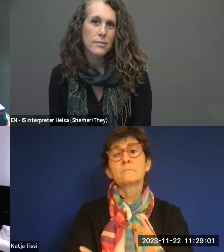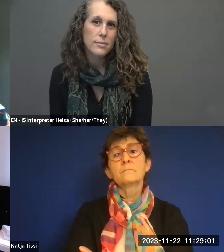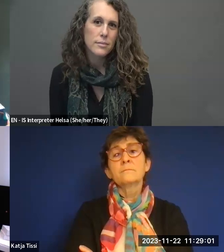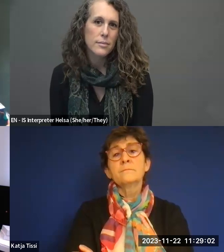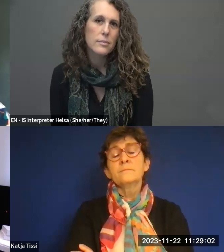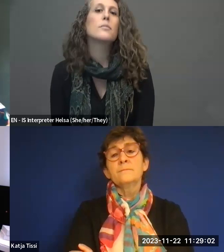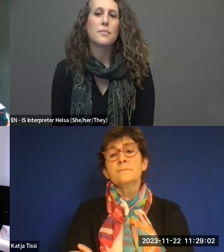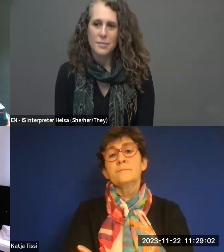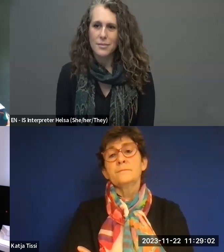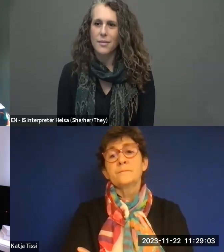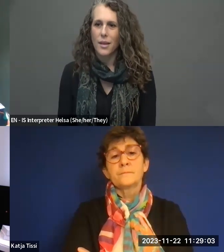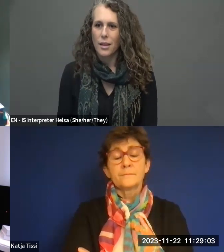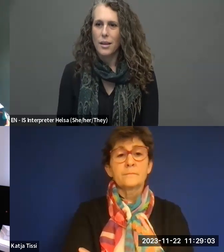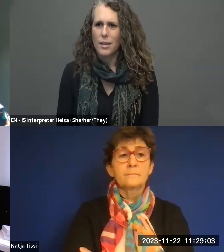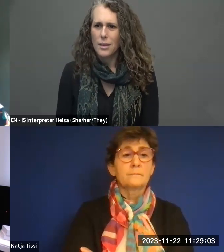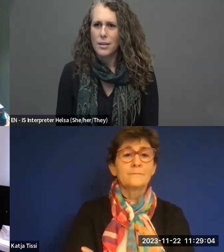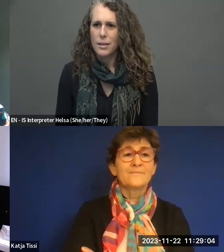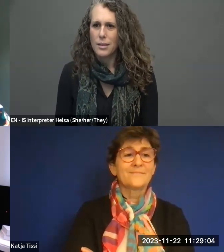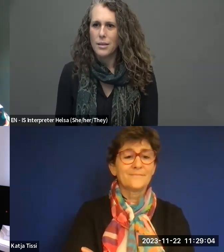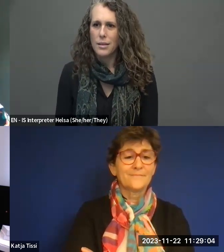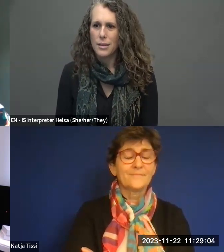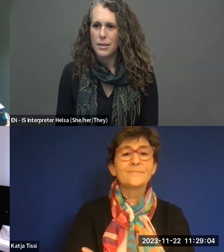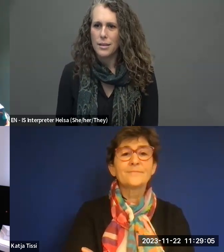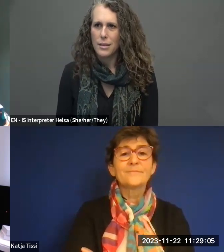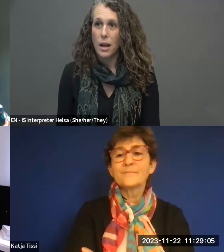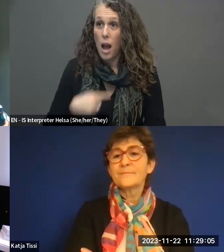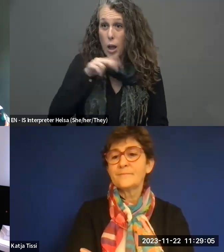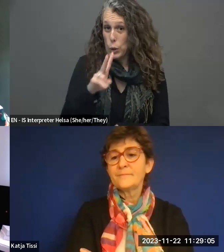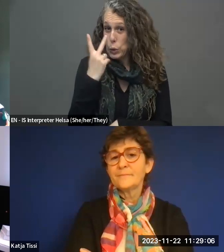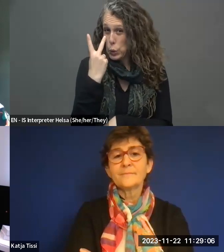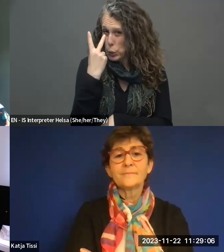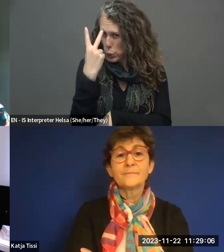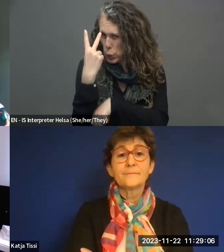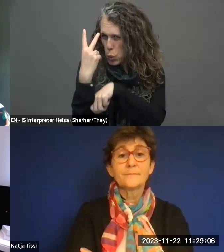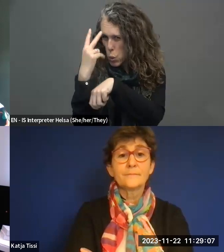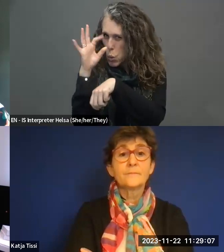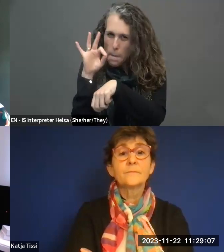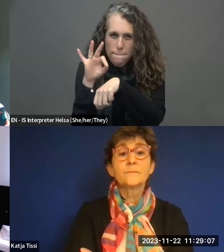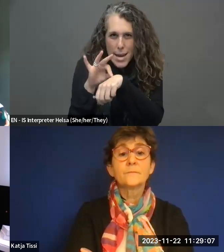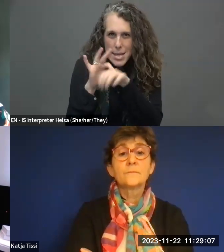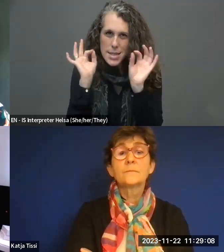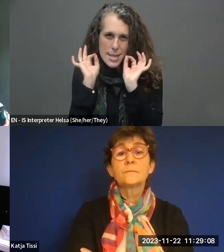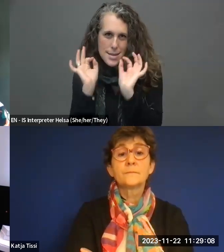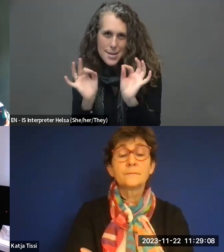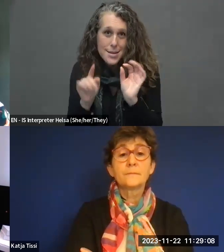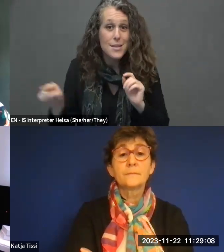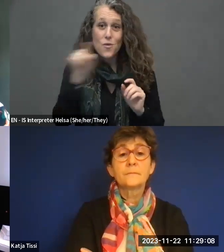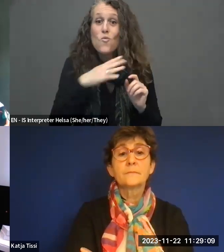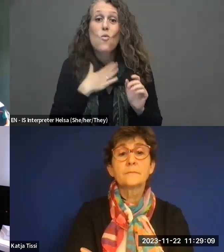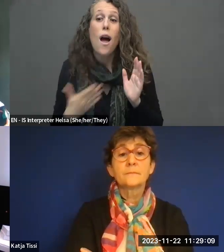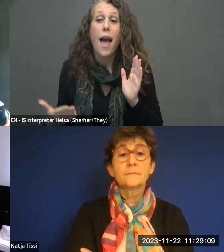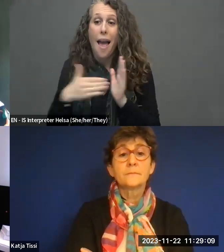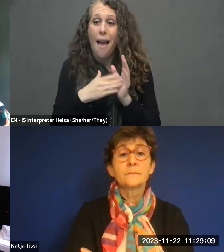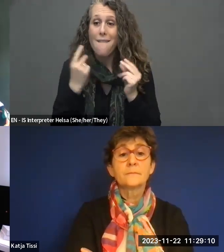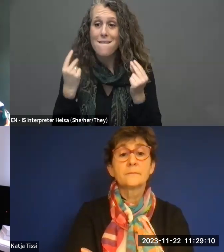All right, so we still have 2 minutes, exactly 2 minutes. So if anyone wants to add a very quick